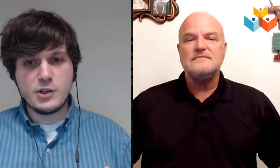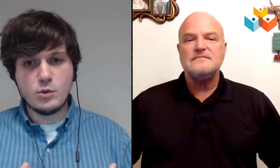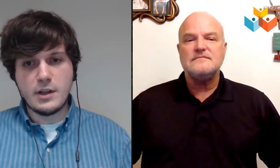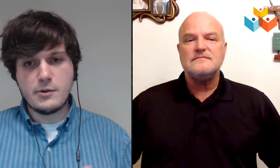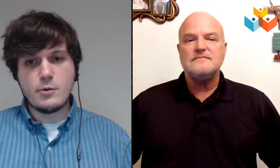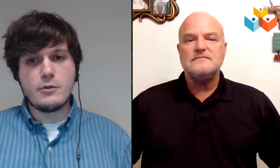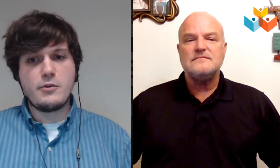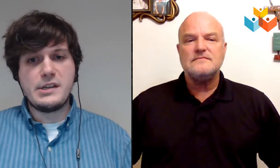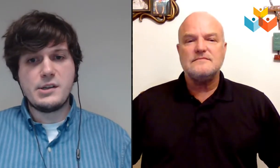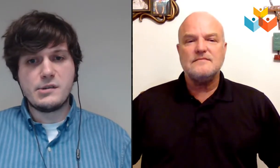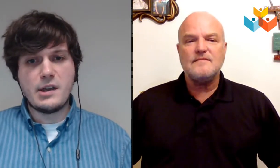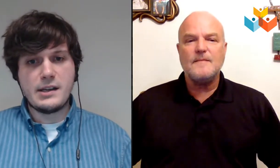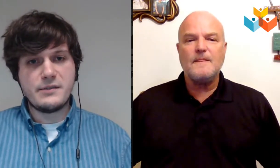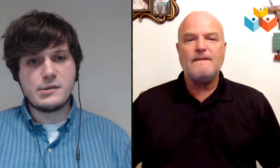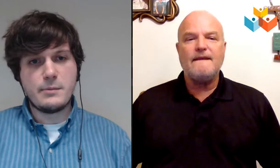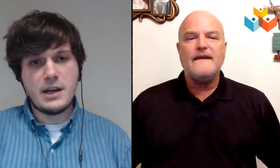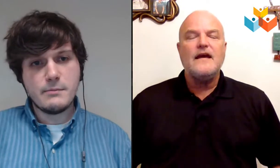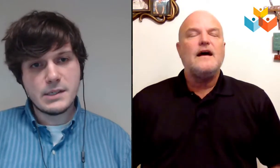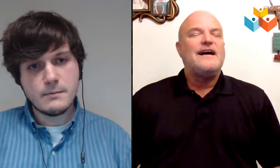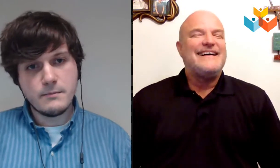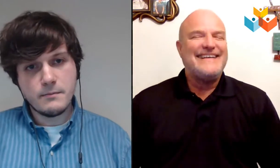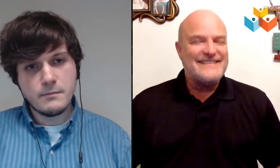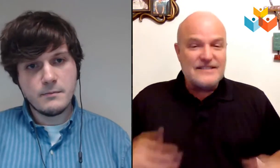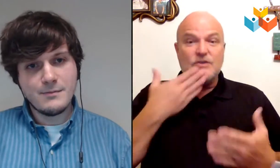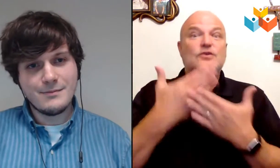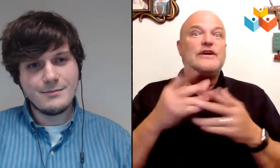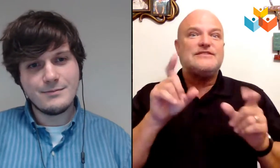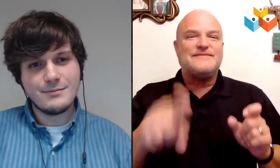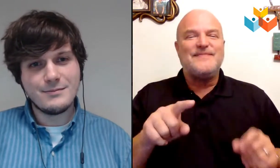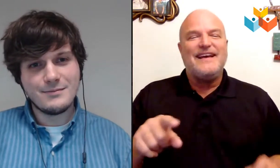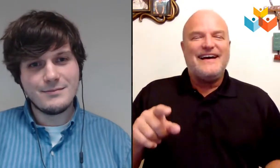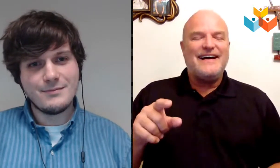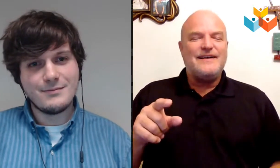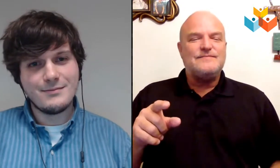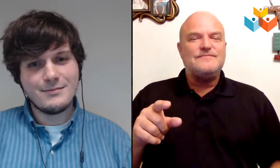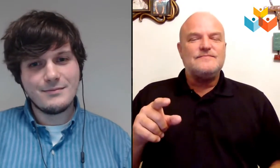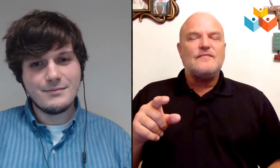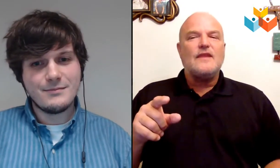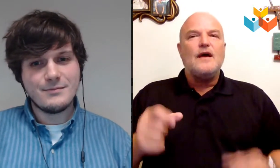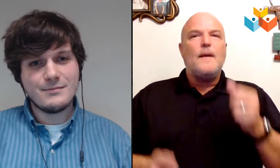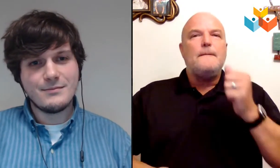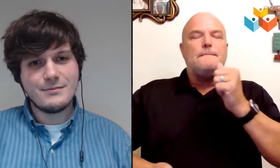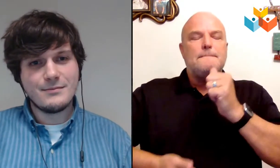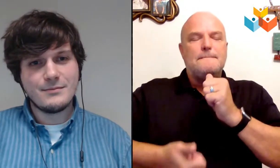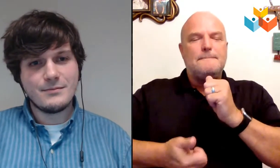each individual letter, or are there easier signs for some names? Good question.